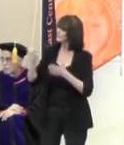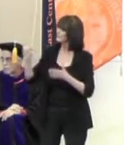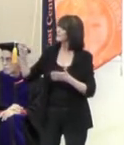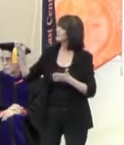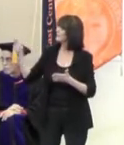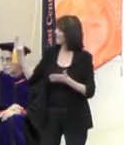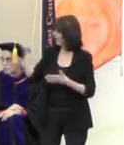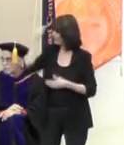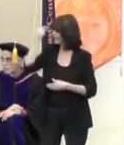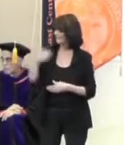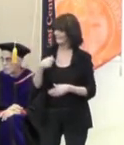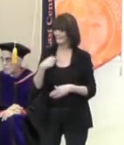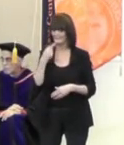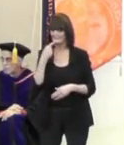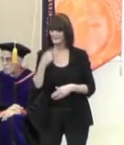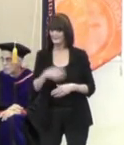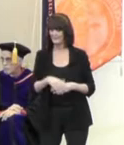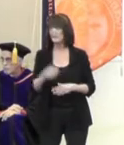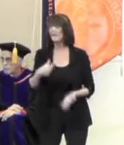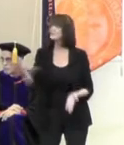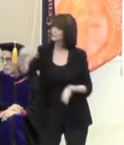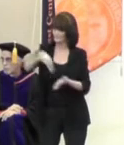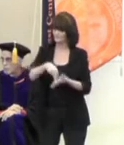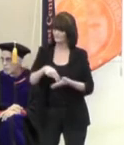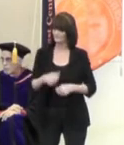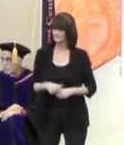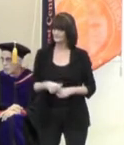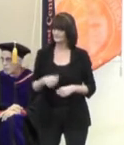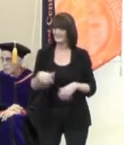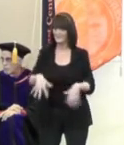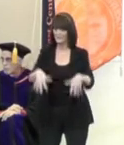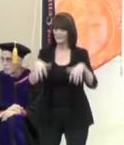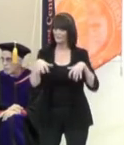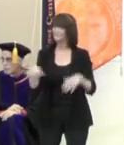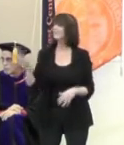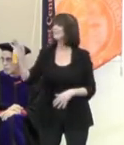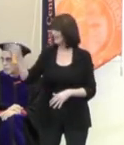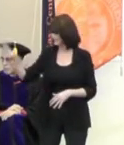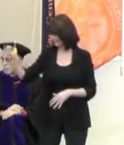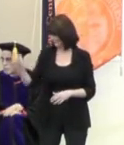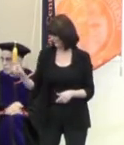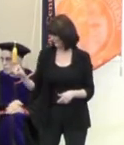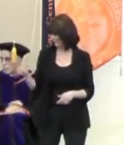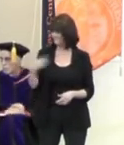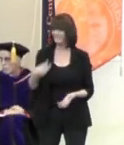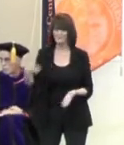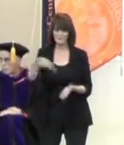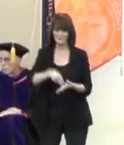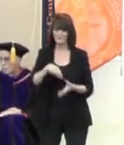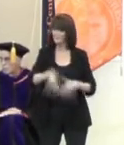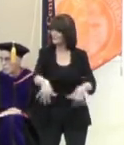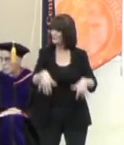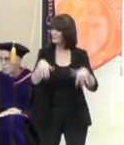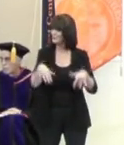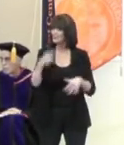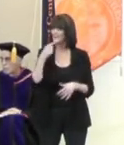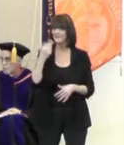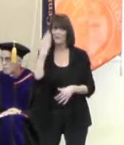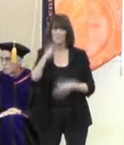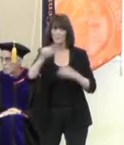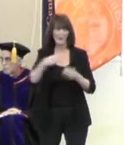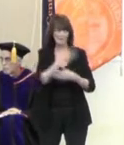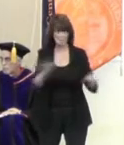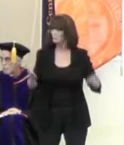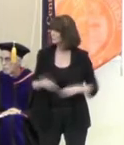I said, well, I don't know about. I stood up in the auditorium, 1950. I stood up in the auditorium and I said, I don't know about you